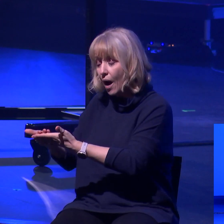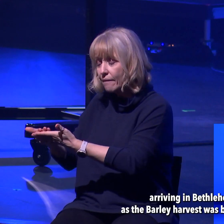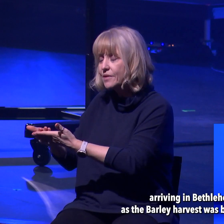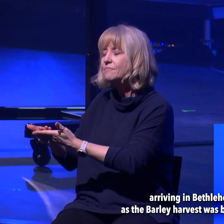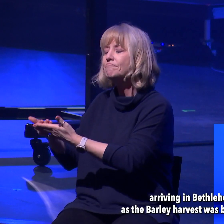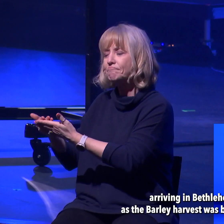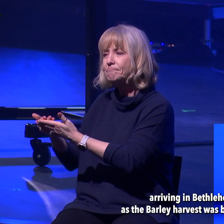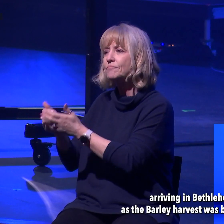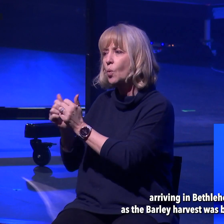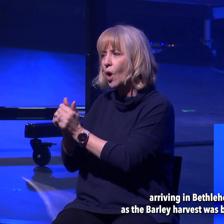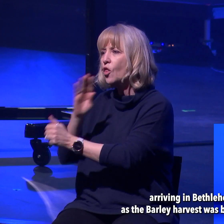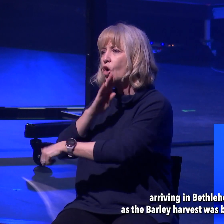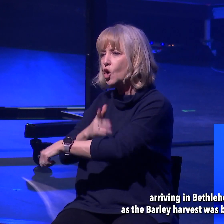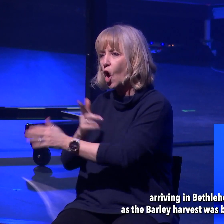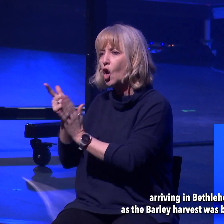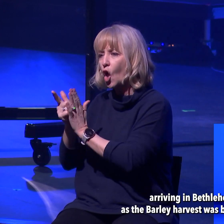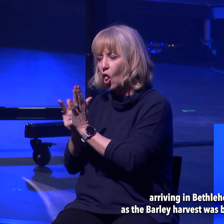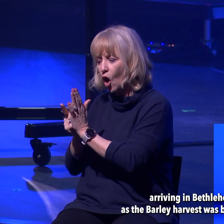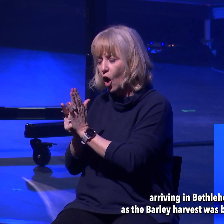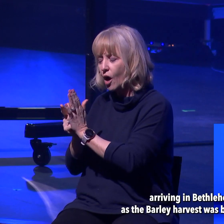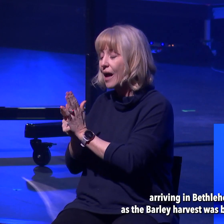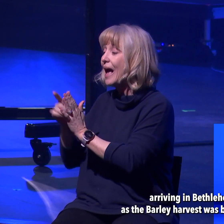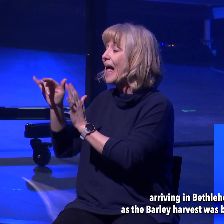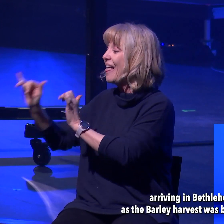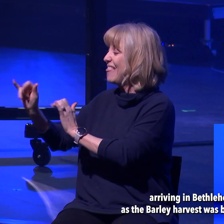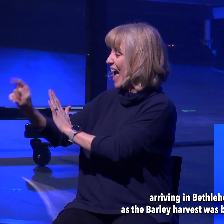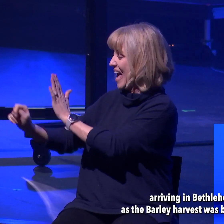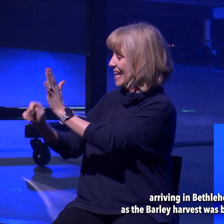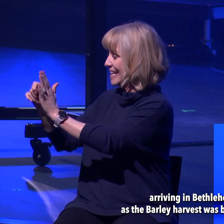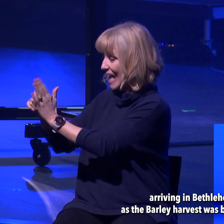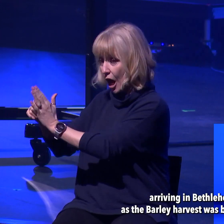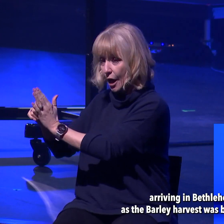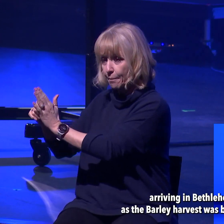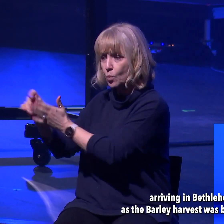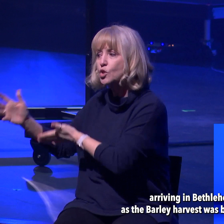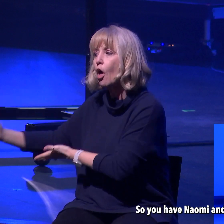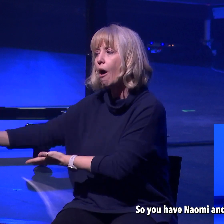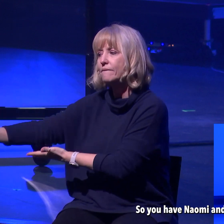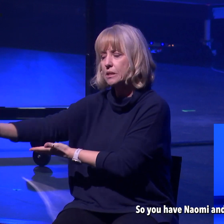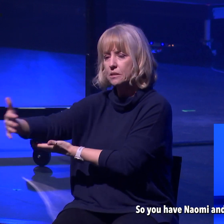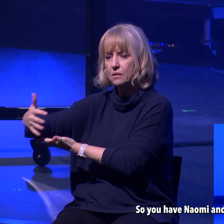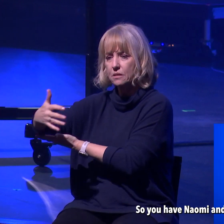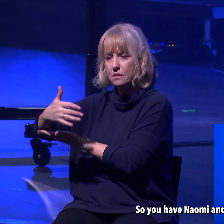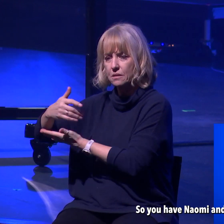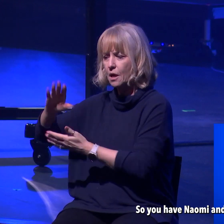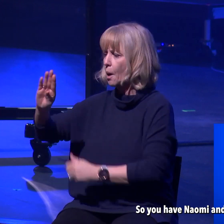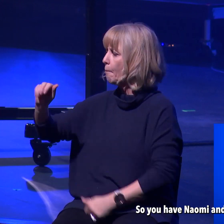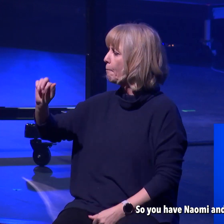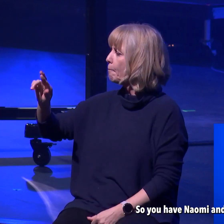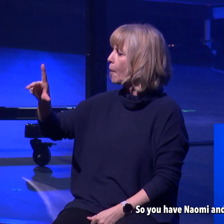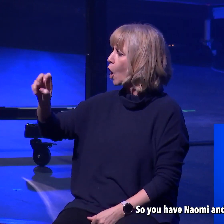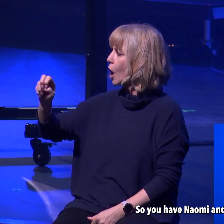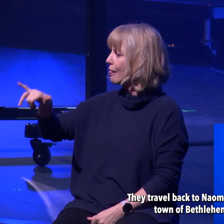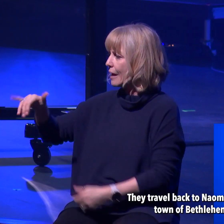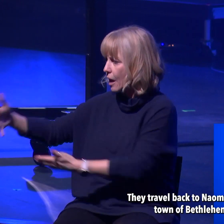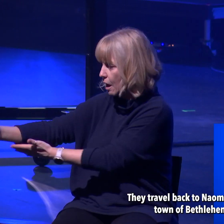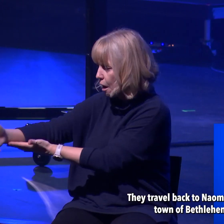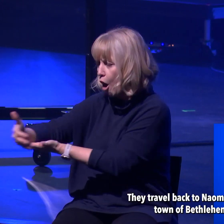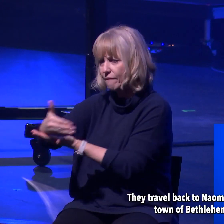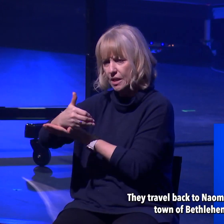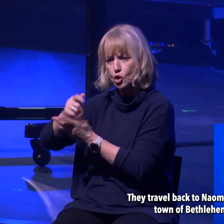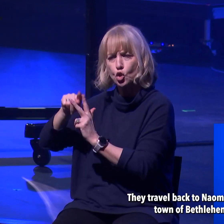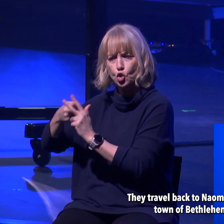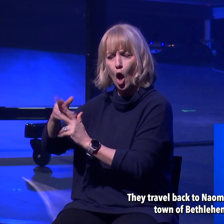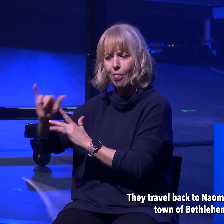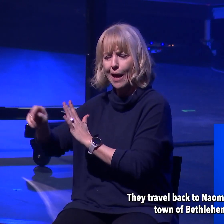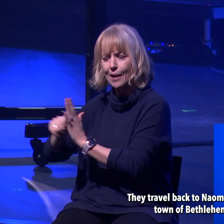daughter-in-law, arriving in Bethlehem as the barley harvest was beginning. So you have Naomi and Ruth. They travel back